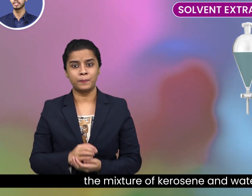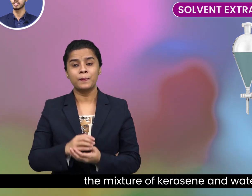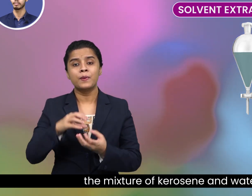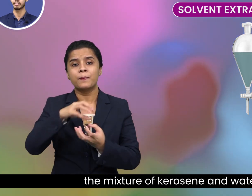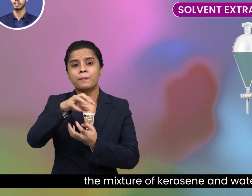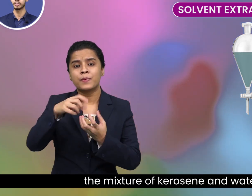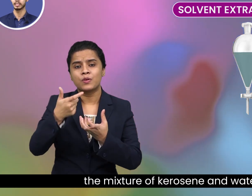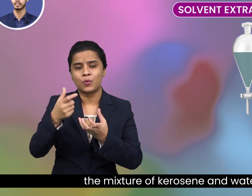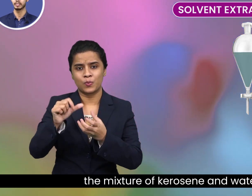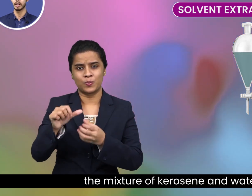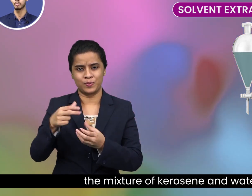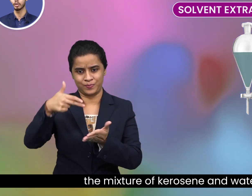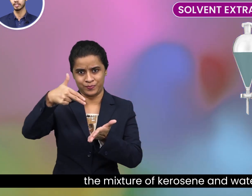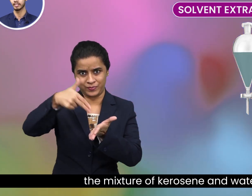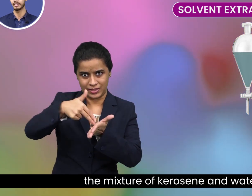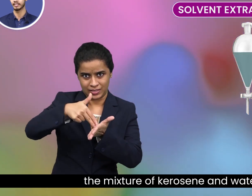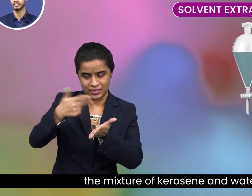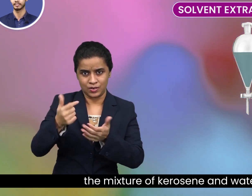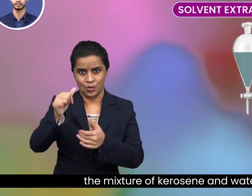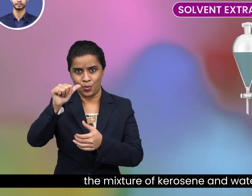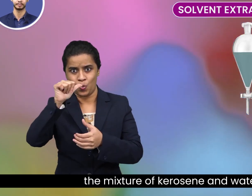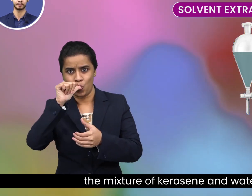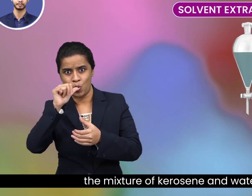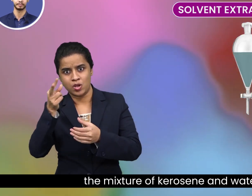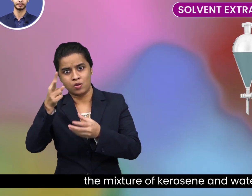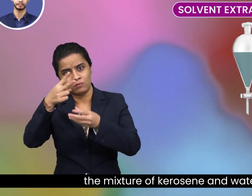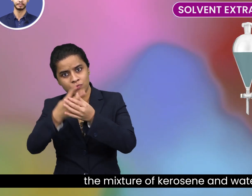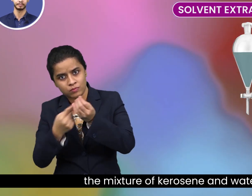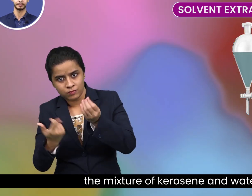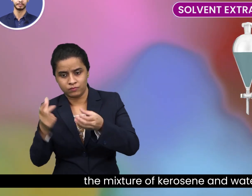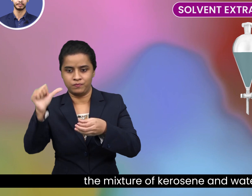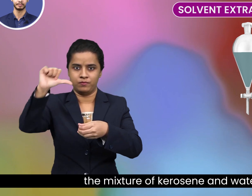the mixture of kerosene and water in it.